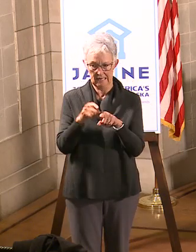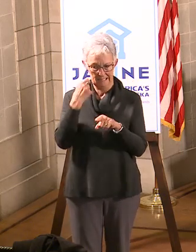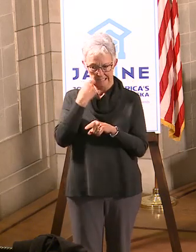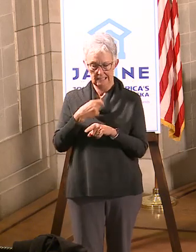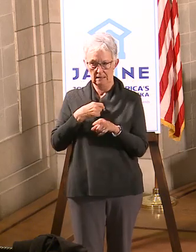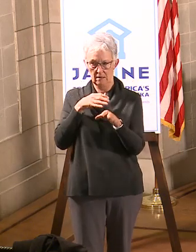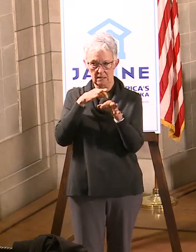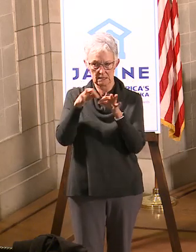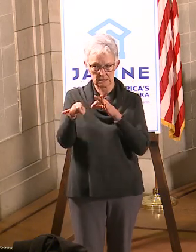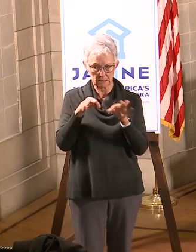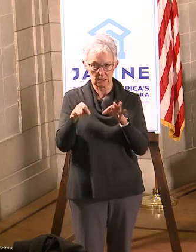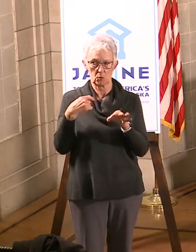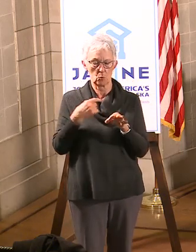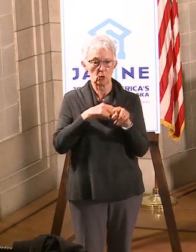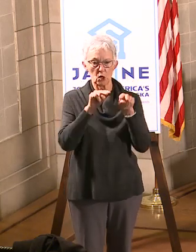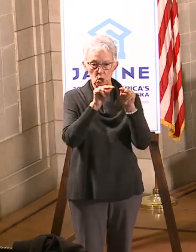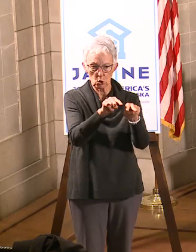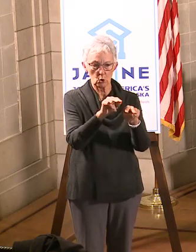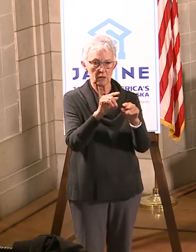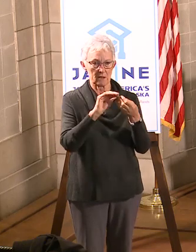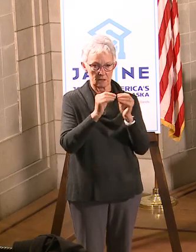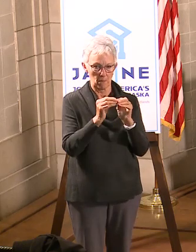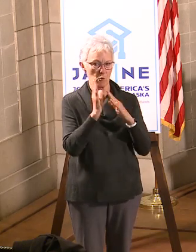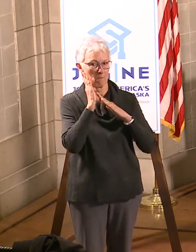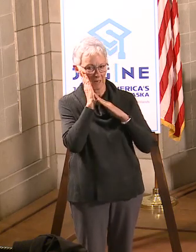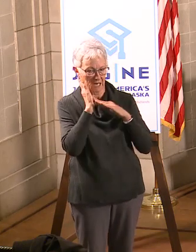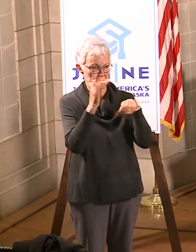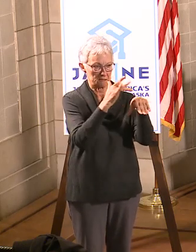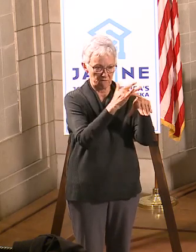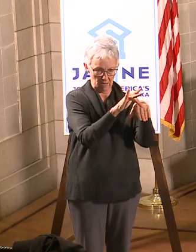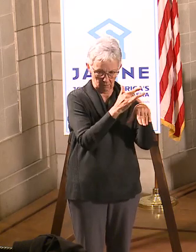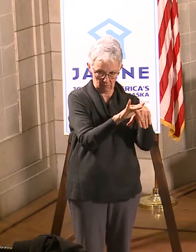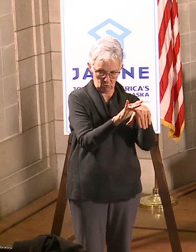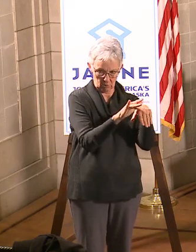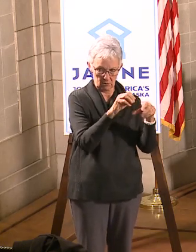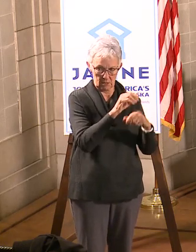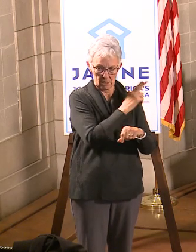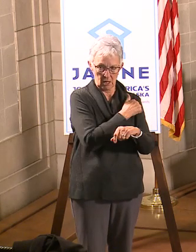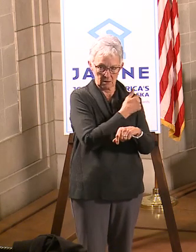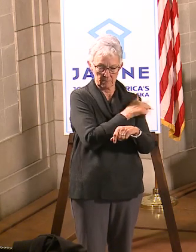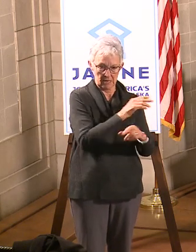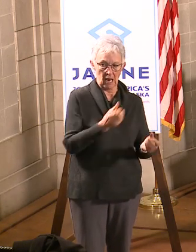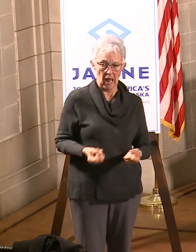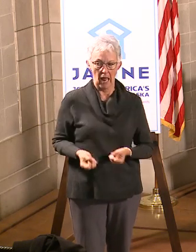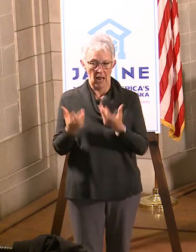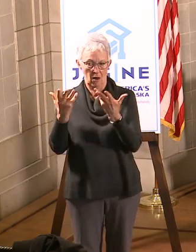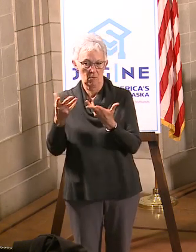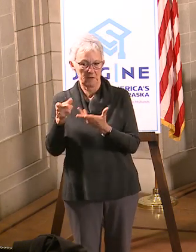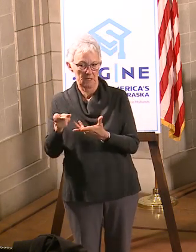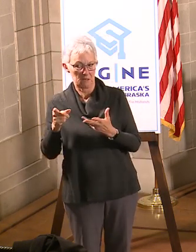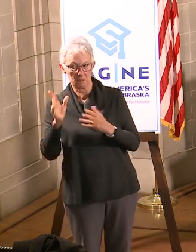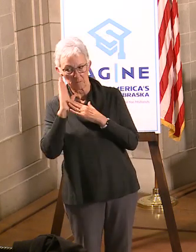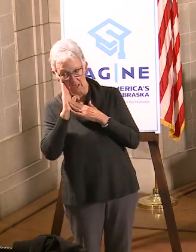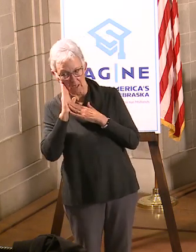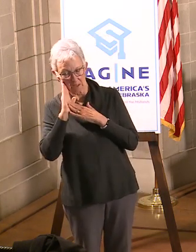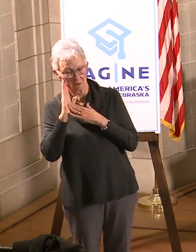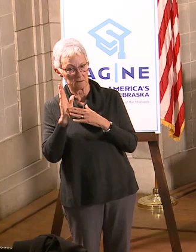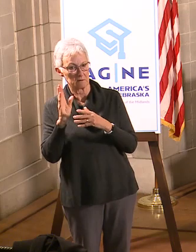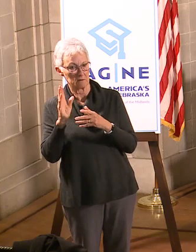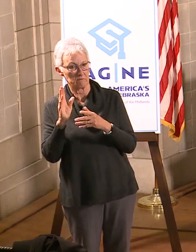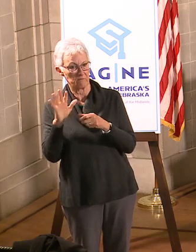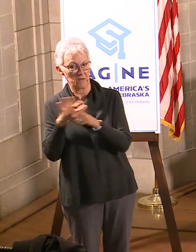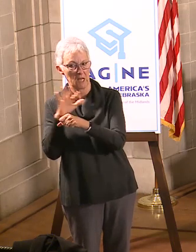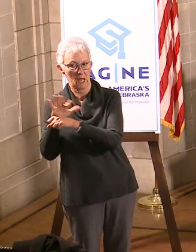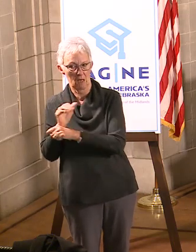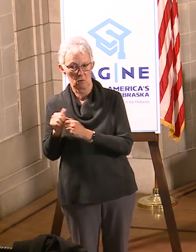from coronavirus in our hospitals. So again, as we've started from the beginning, this is all about preserving our hospital capacity. That has been what